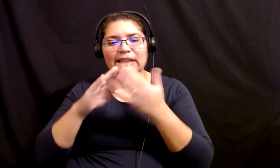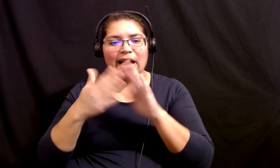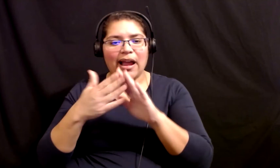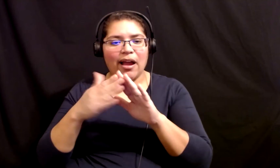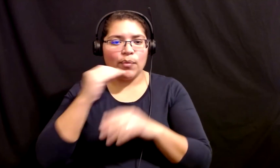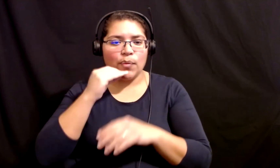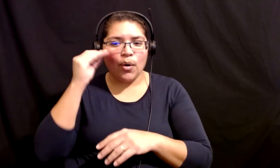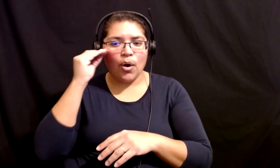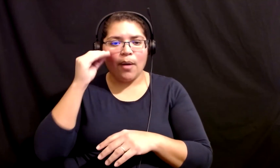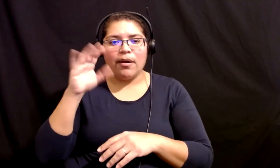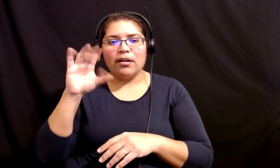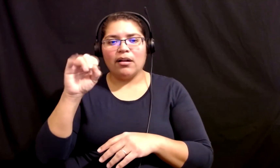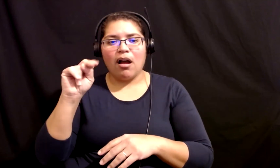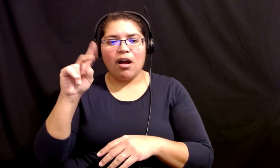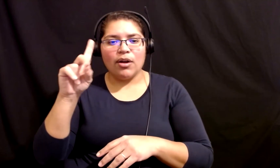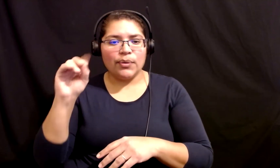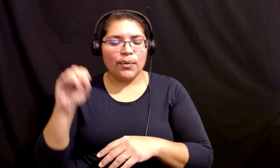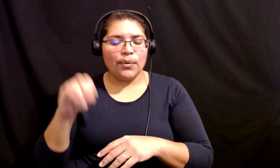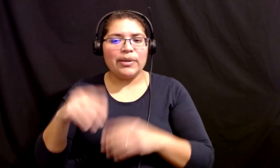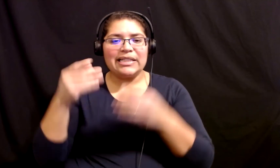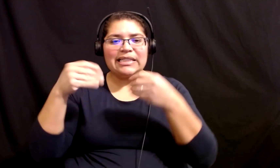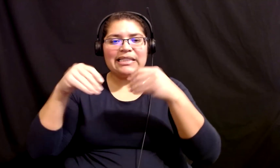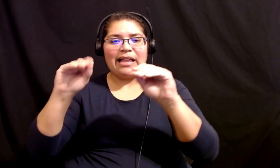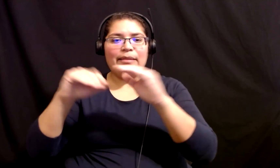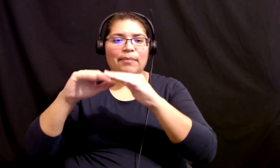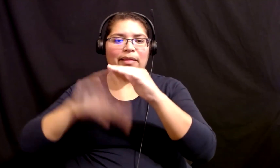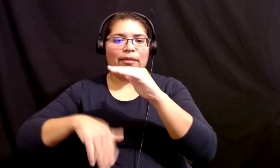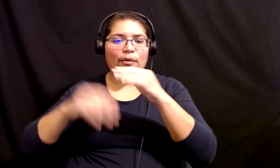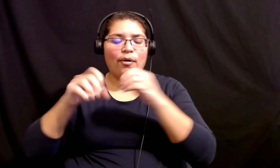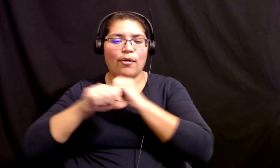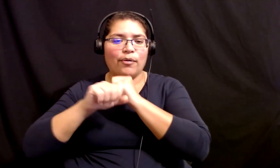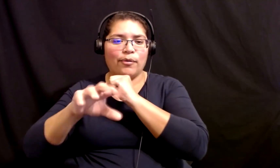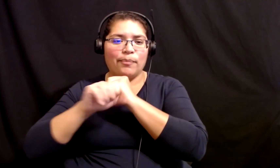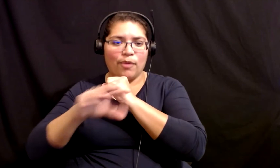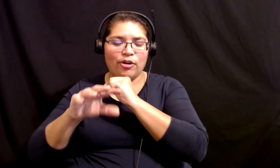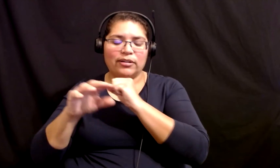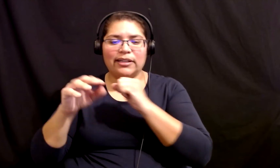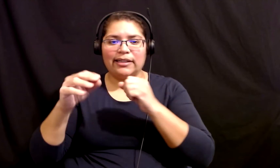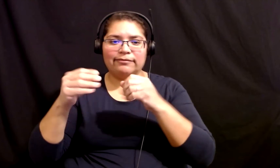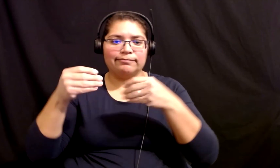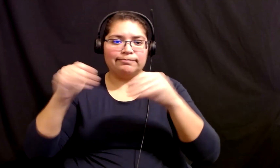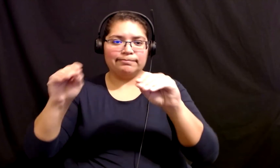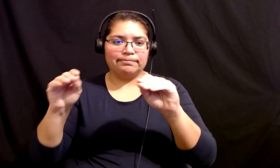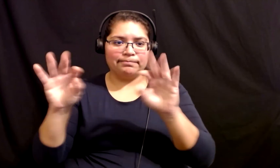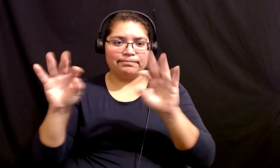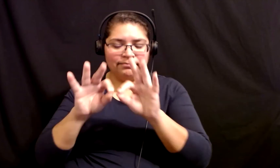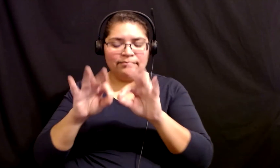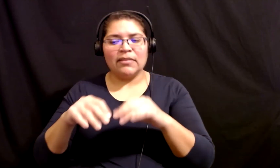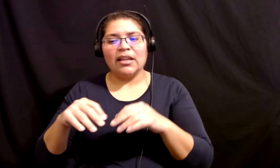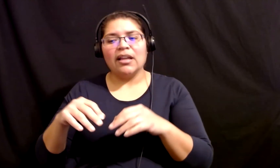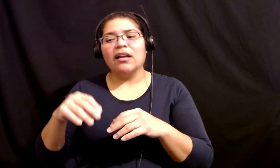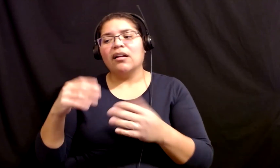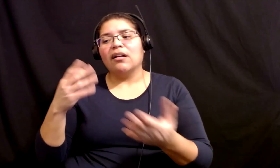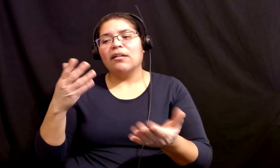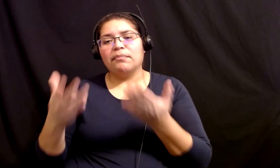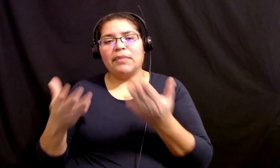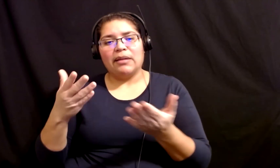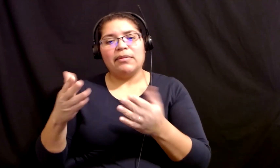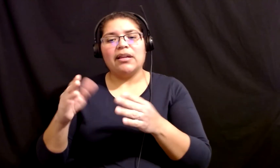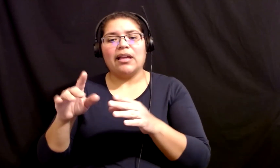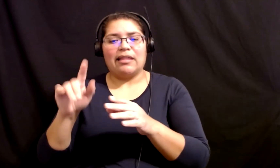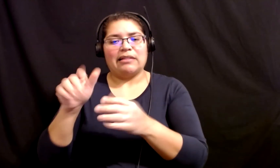are, and selling them below market. So I would see that in the homeownership bucket. I would also